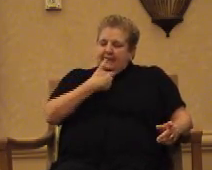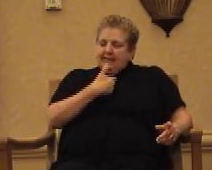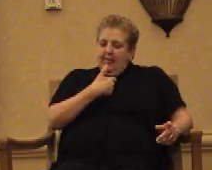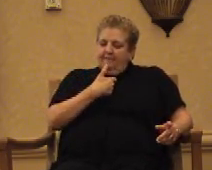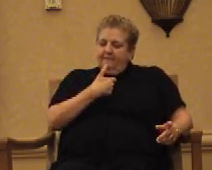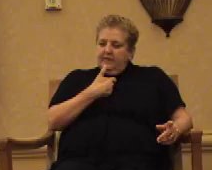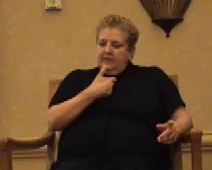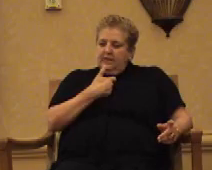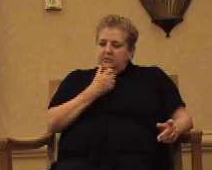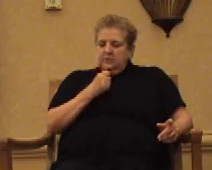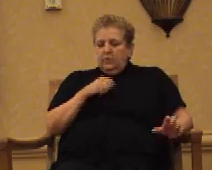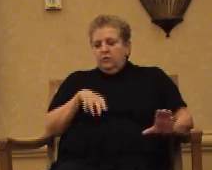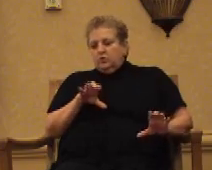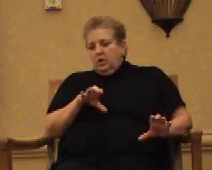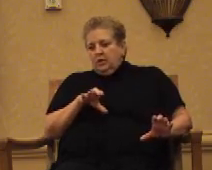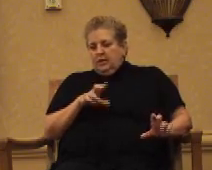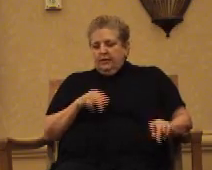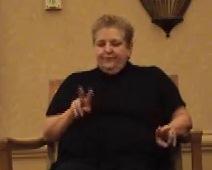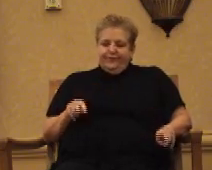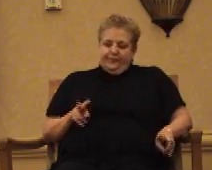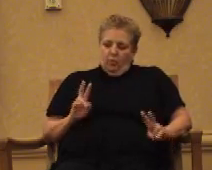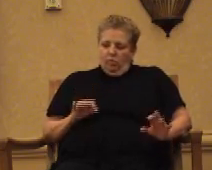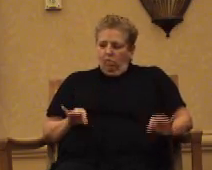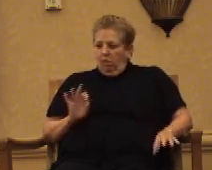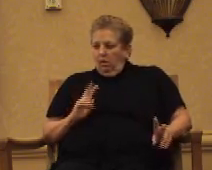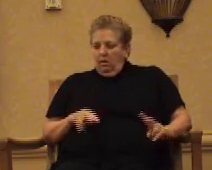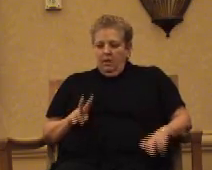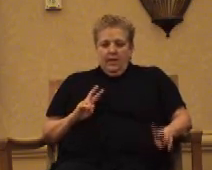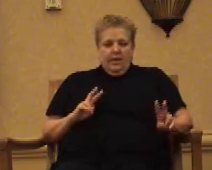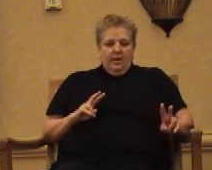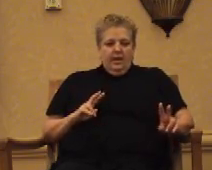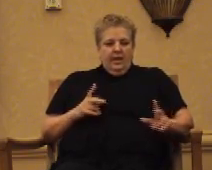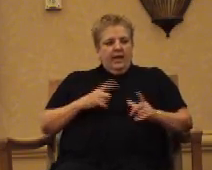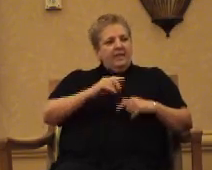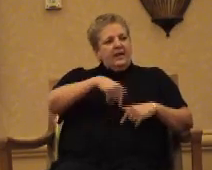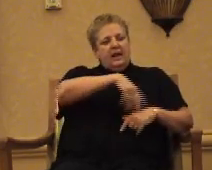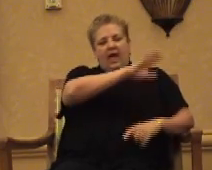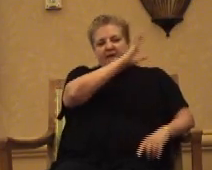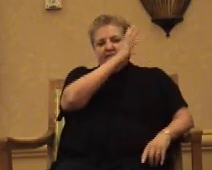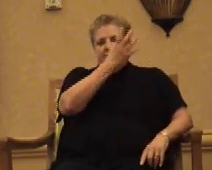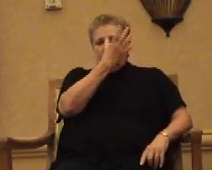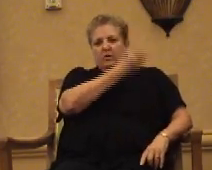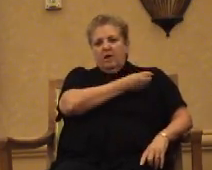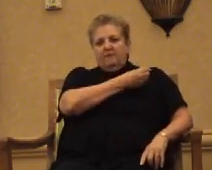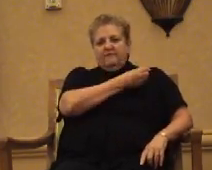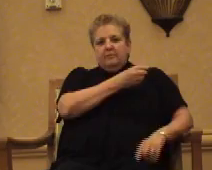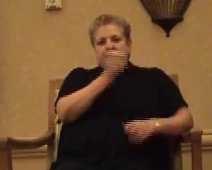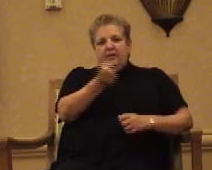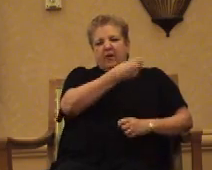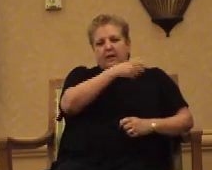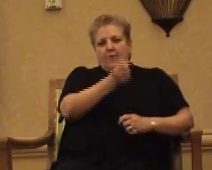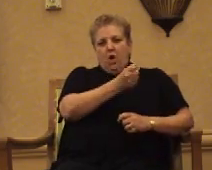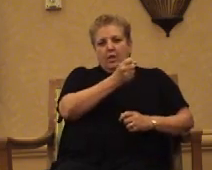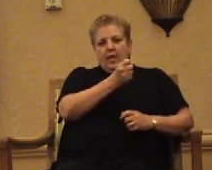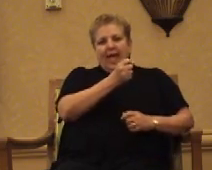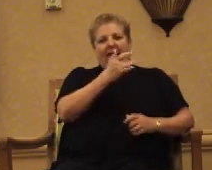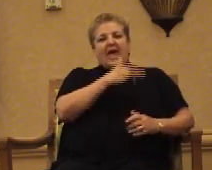so we had a conversation looking away from each other, and he went off to play racquetball and had a heart attack and dropped dead. And what he was to leave